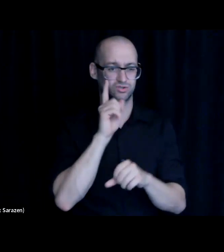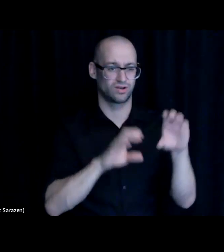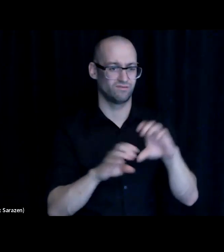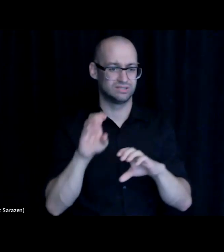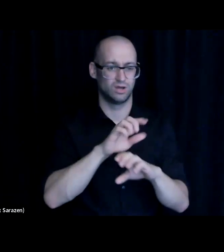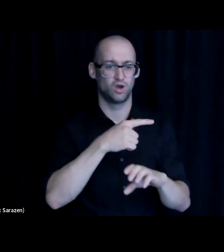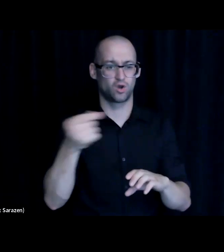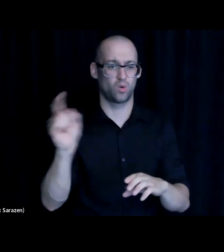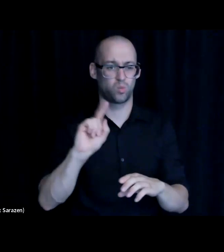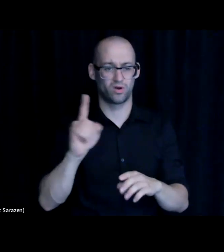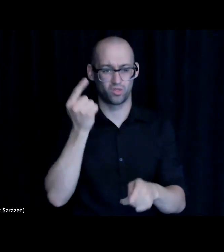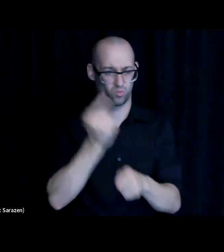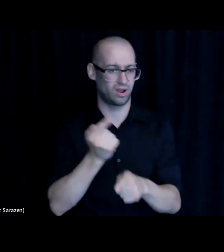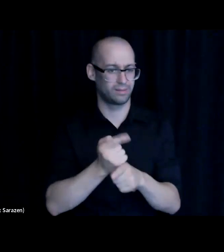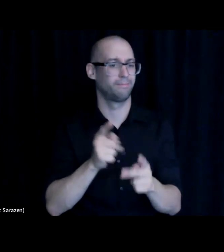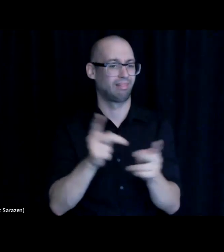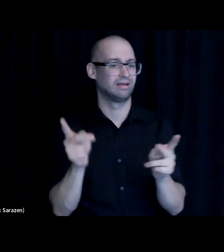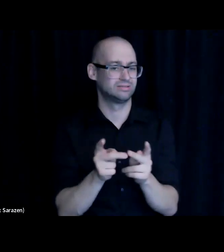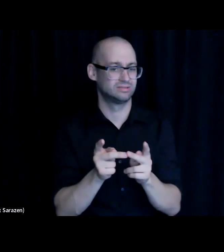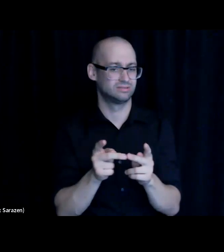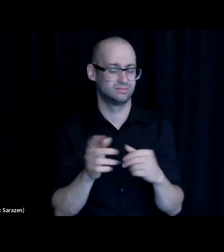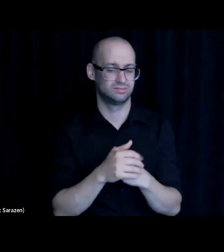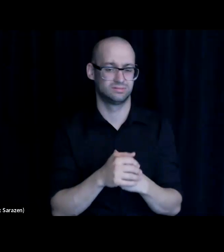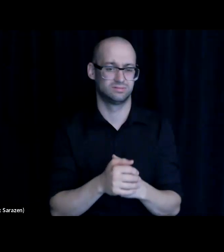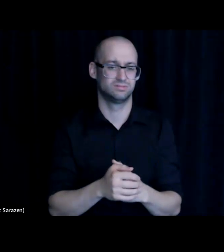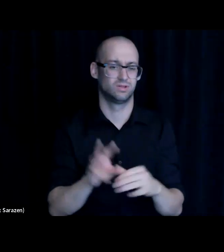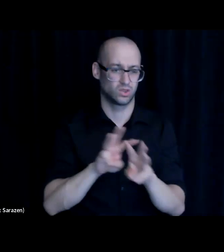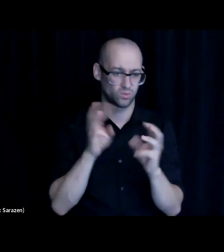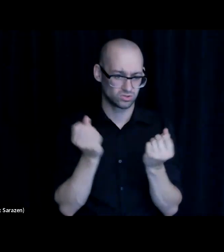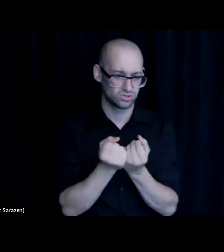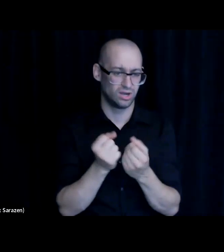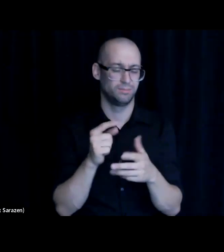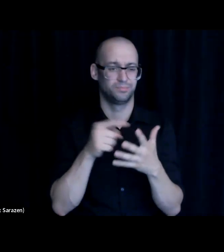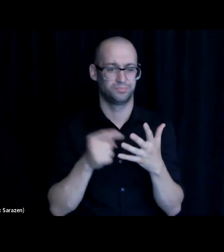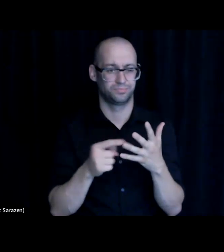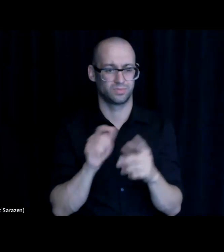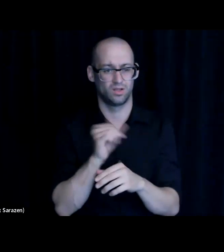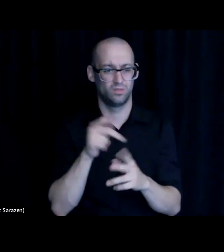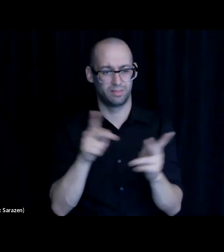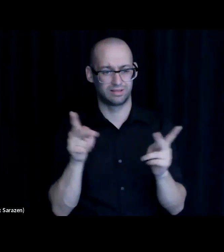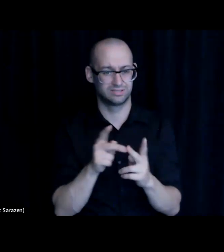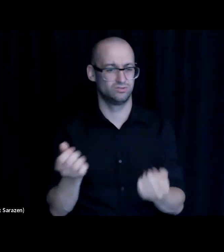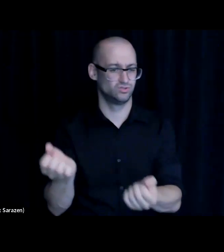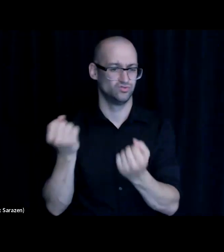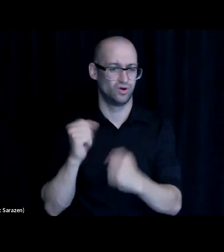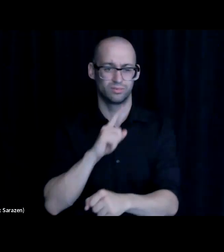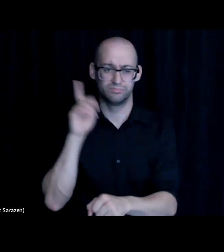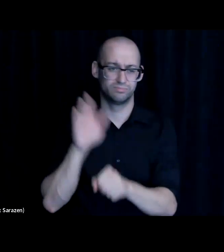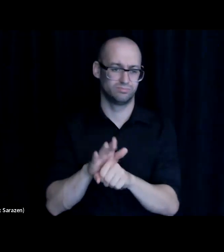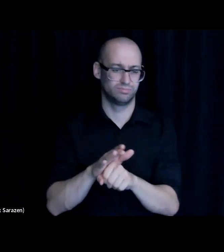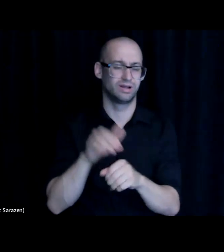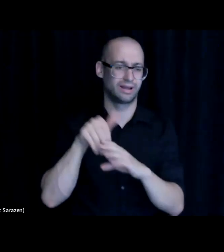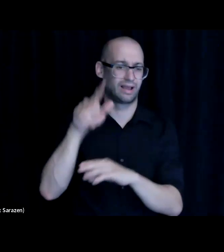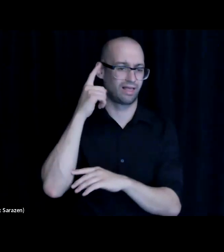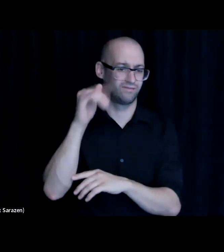what we've had a chance to learn at the workshops and in the other places is that there's a strong commitment within California at